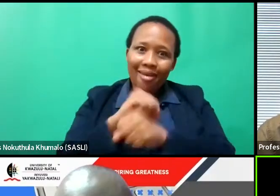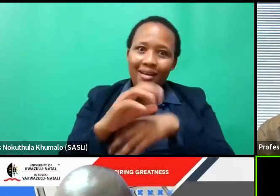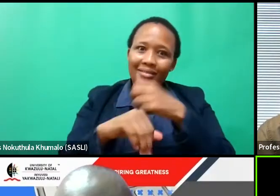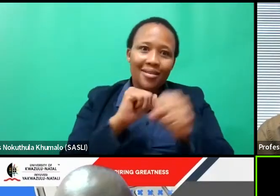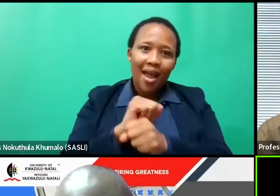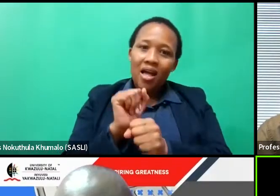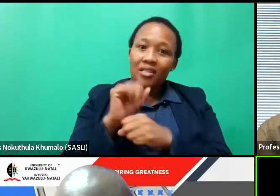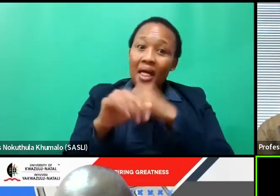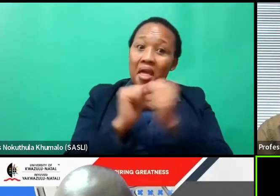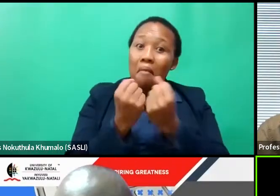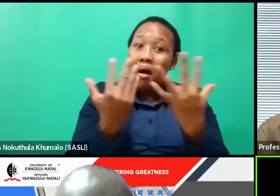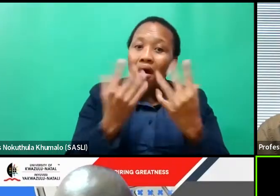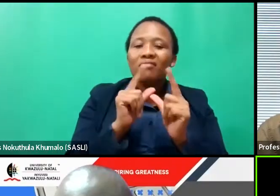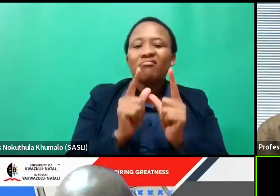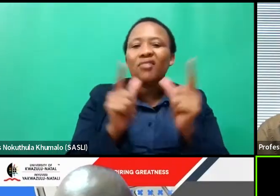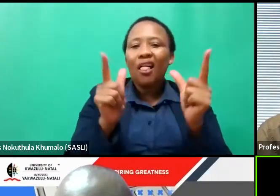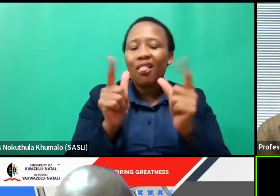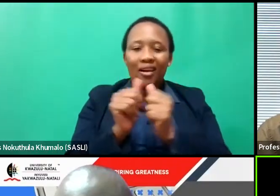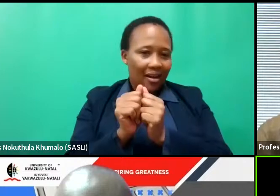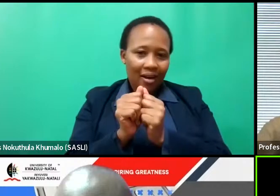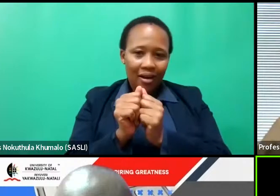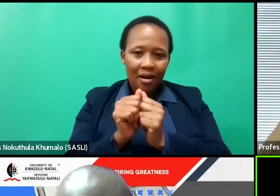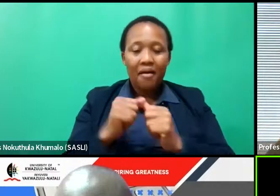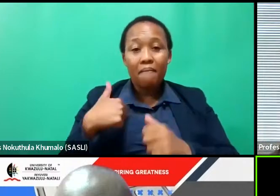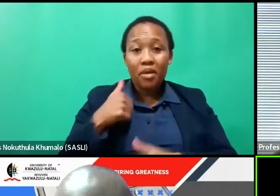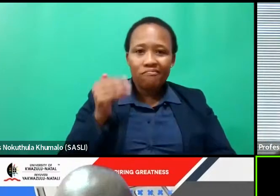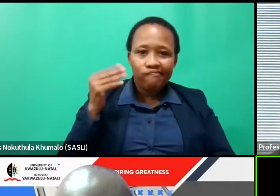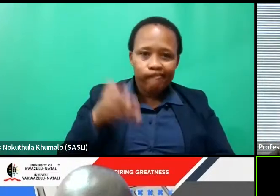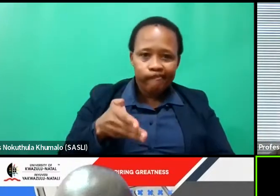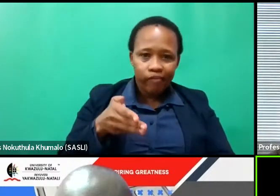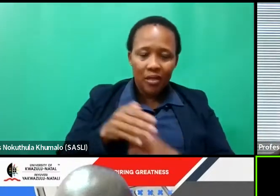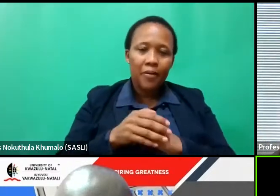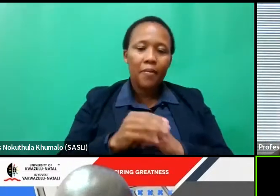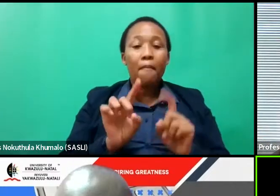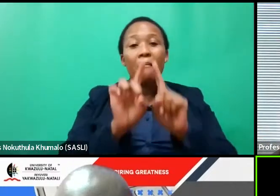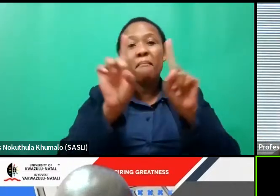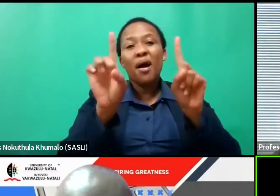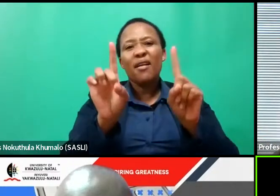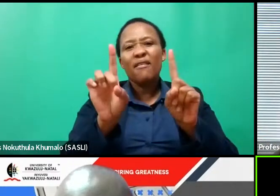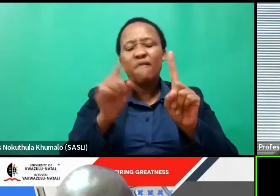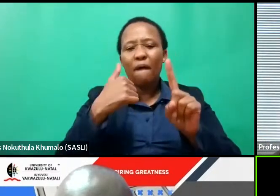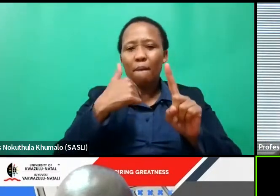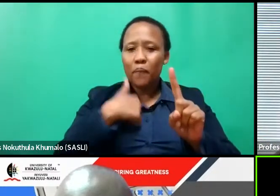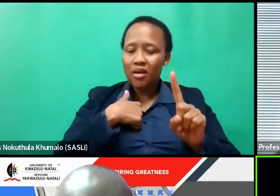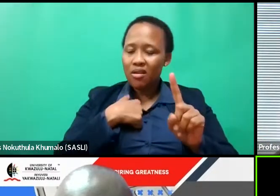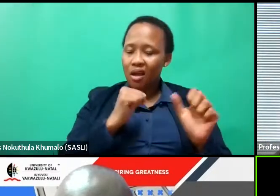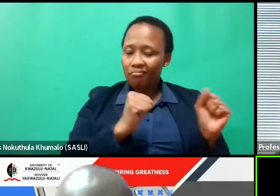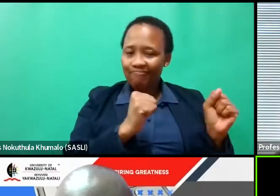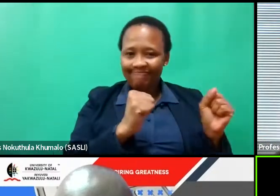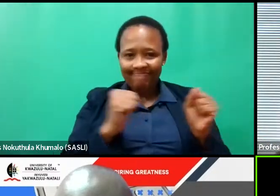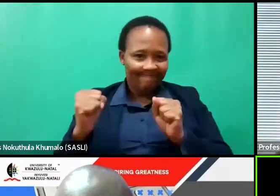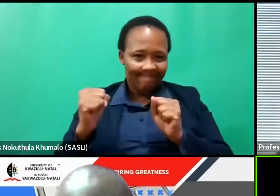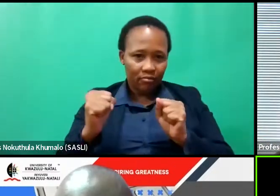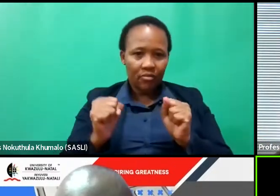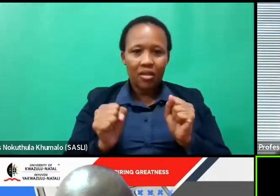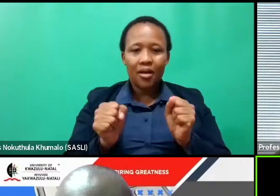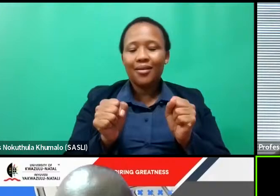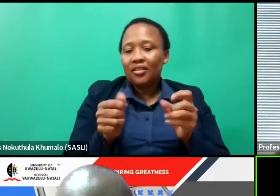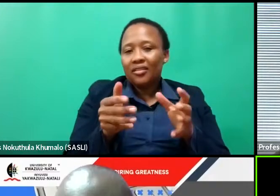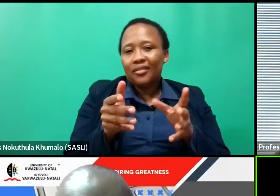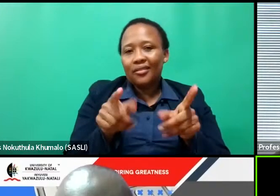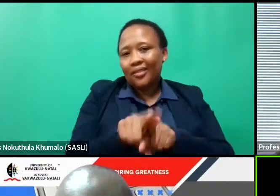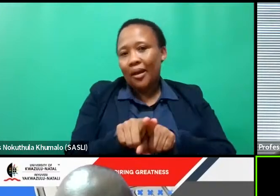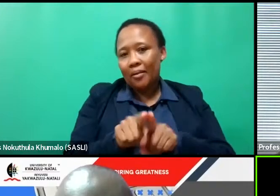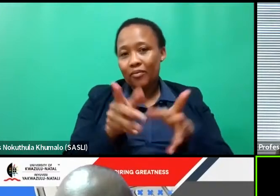been spoken about then. And for me, it's still remaining as a promise. And I do appreciate